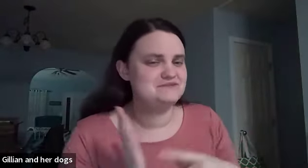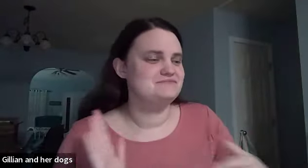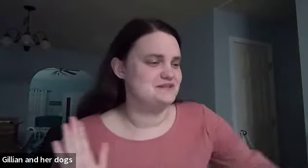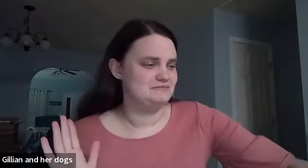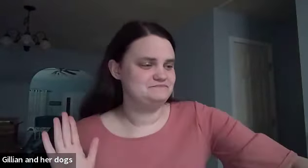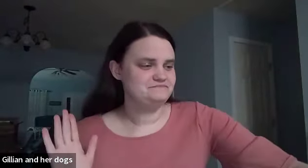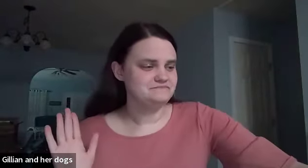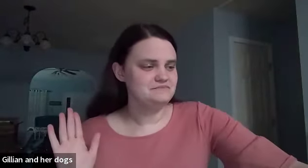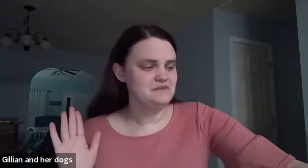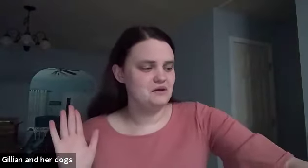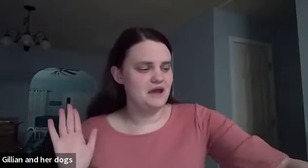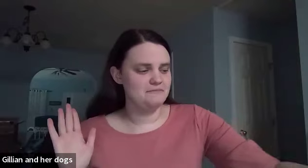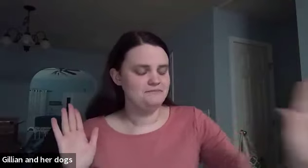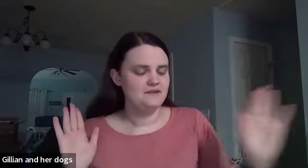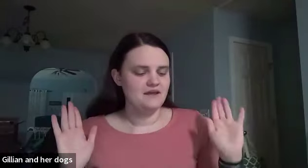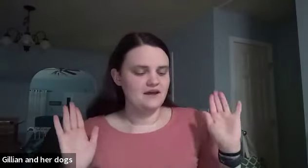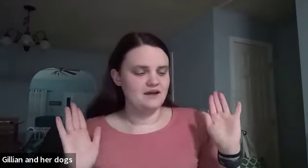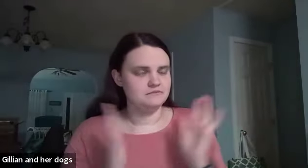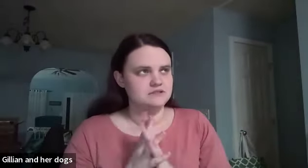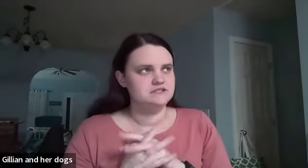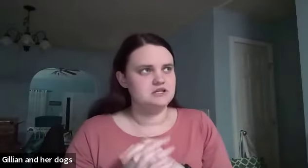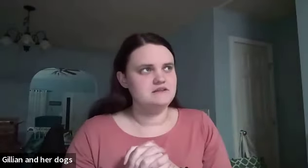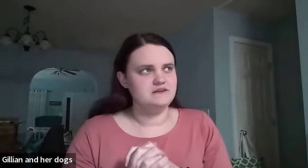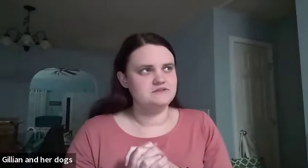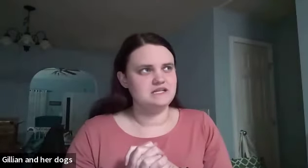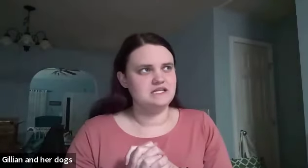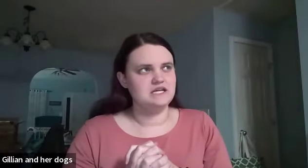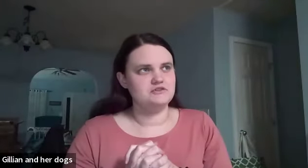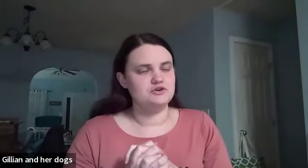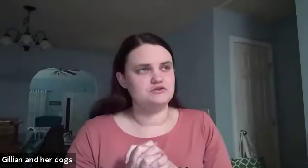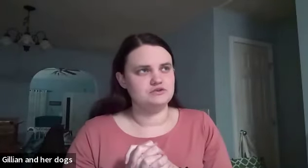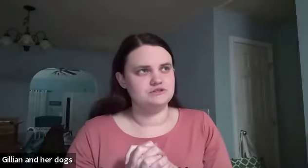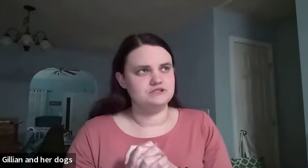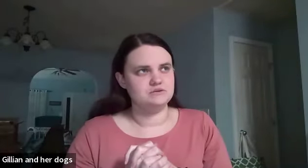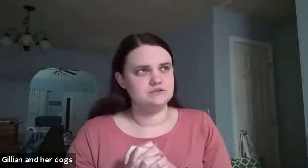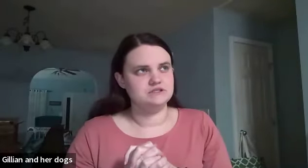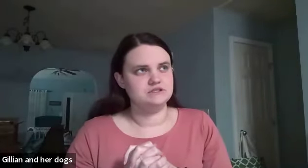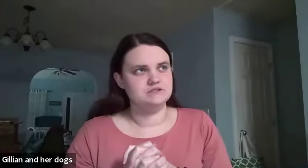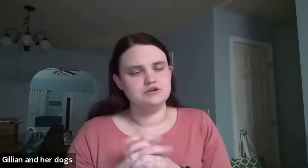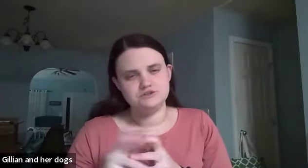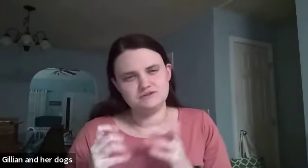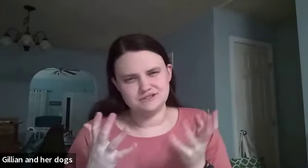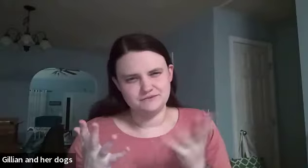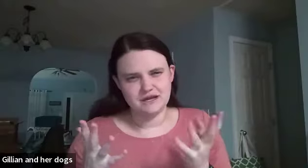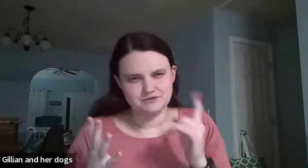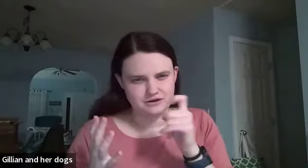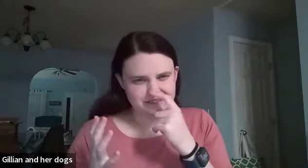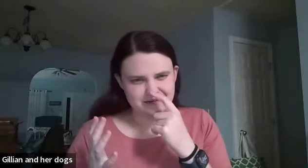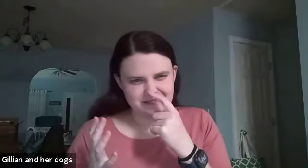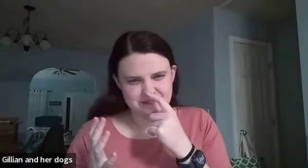sometimes. So, okay. I was trying to think if there's any other grocery stores. Grocery stores, I know Target's not